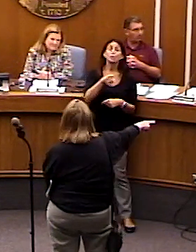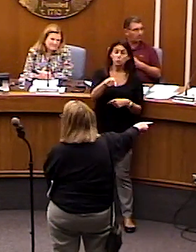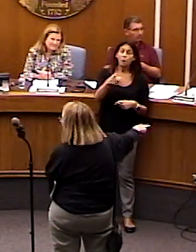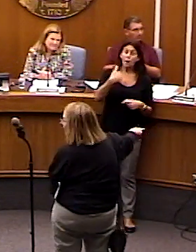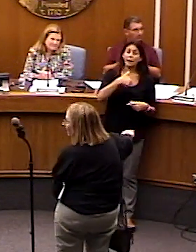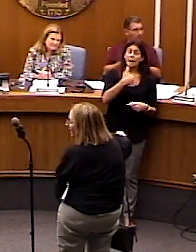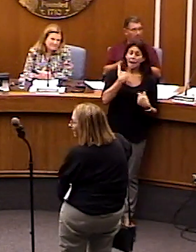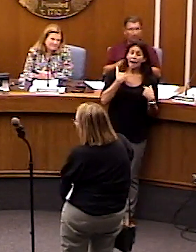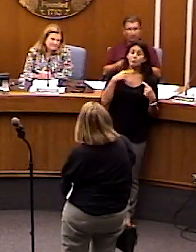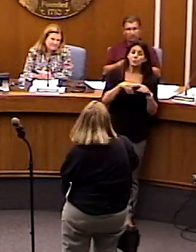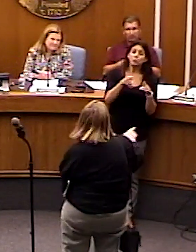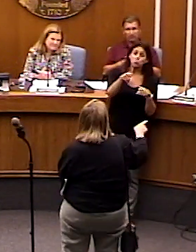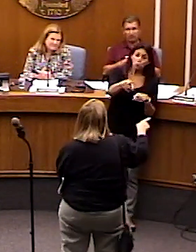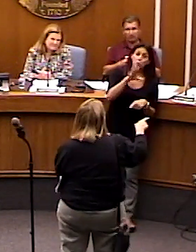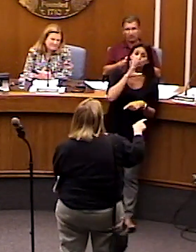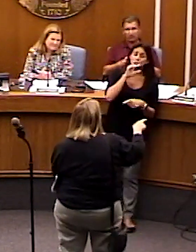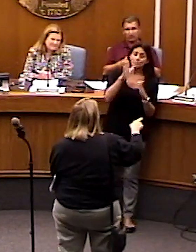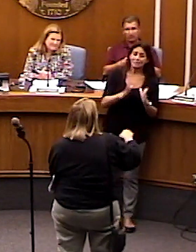tonight.